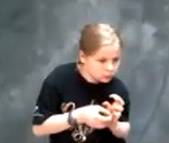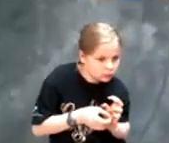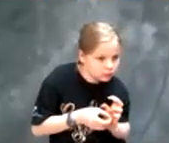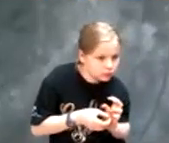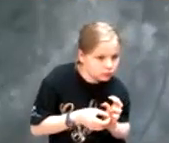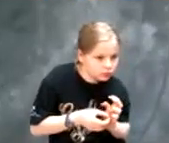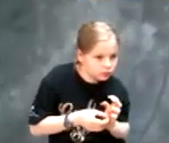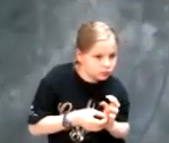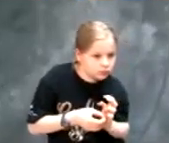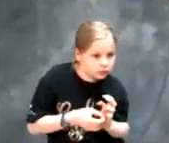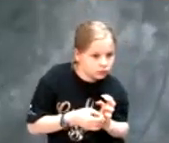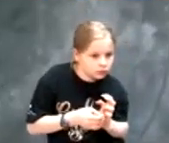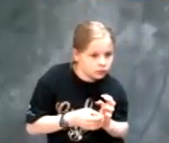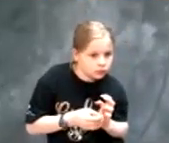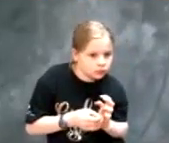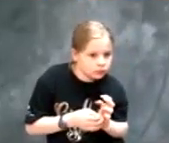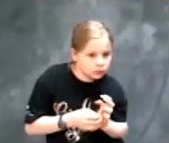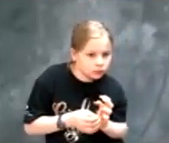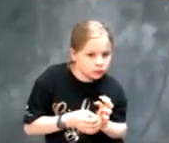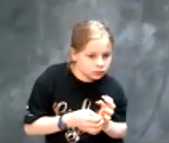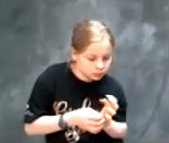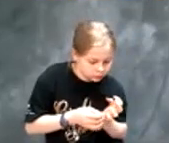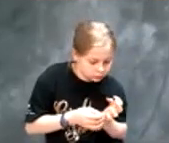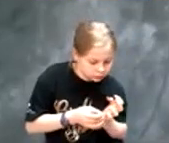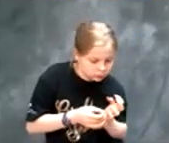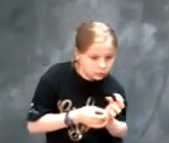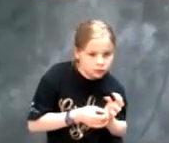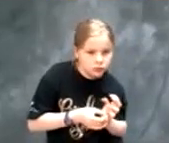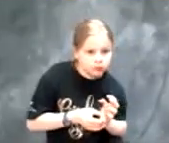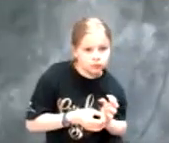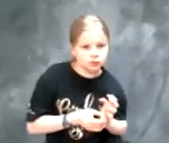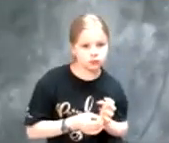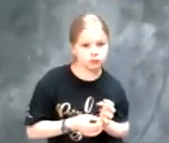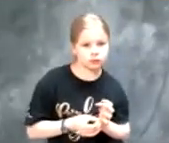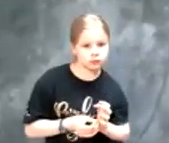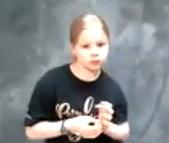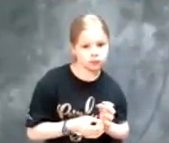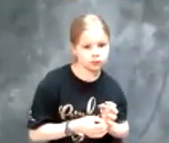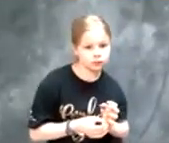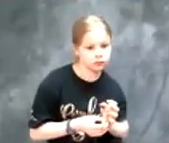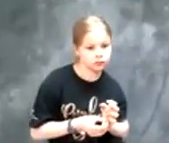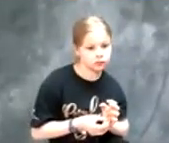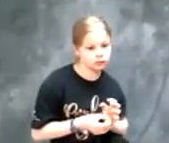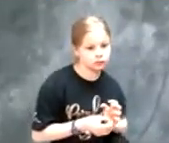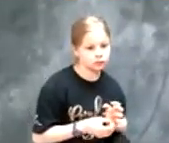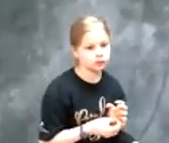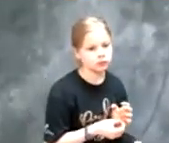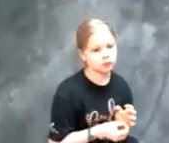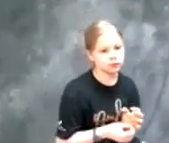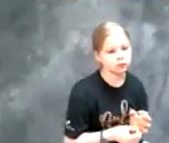Language. It is. So some of these questions now are the alphabet, wanting the alphabet and how we say West Virginia and spell certain things.